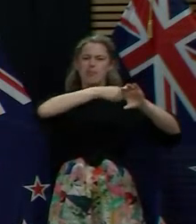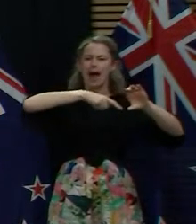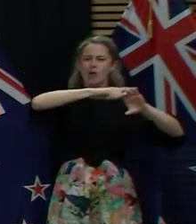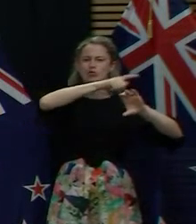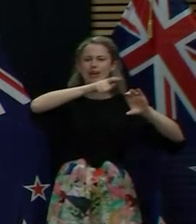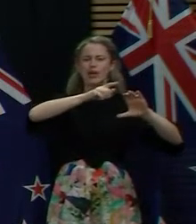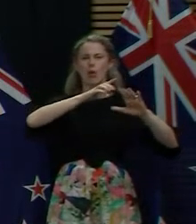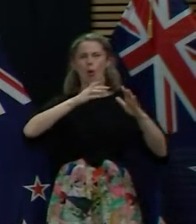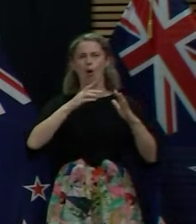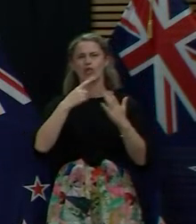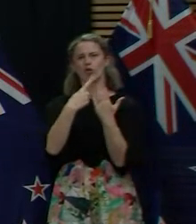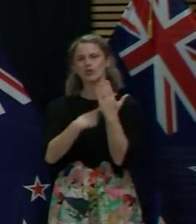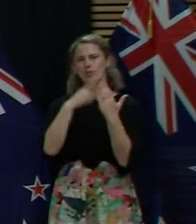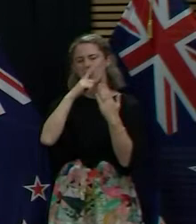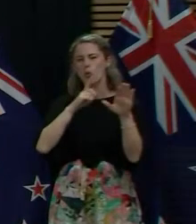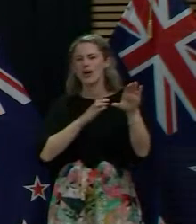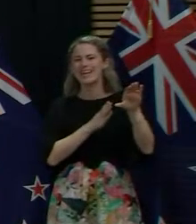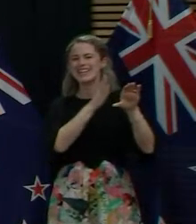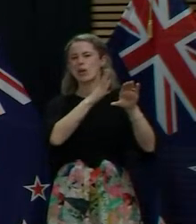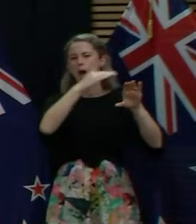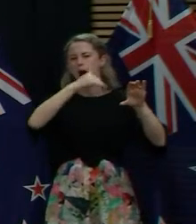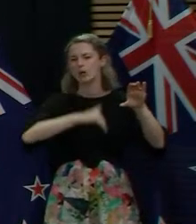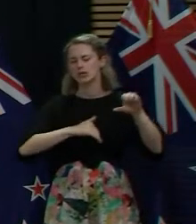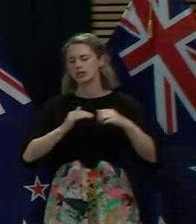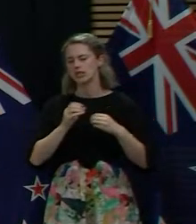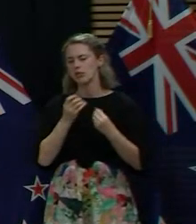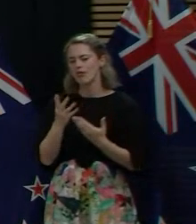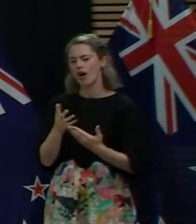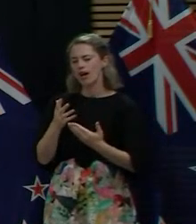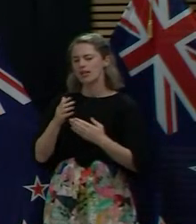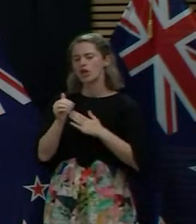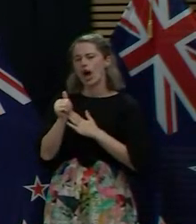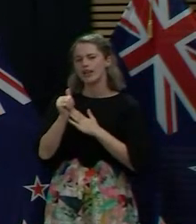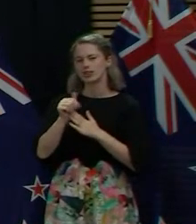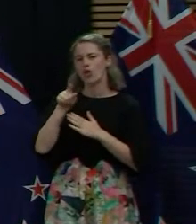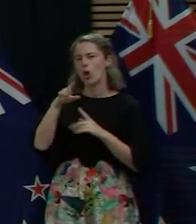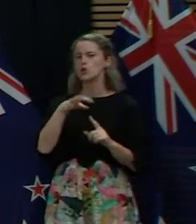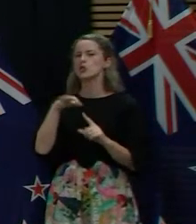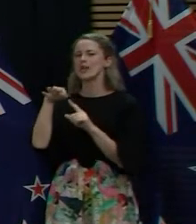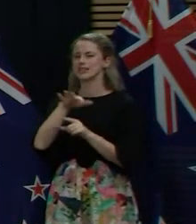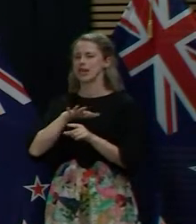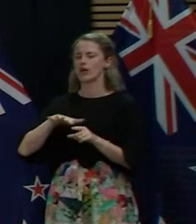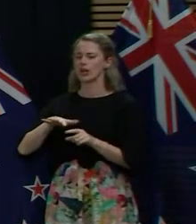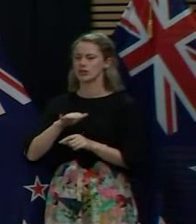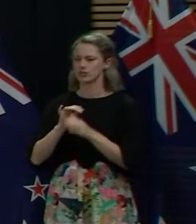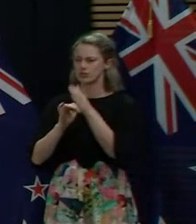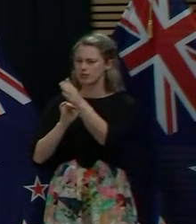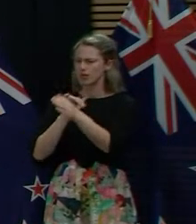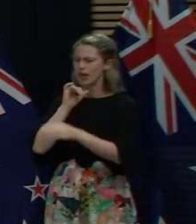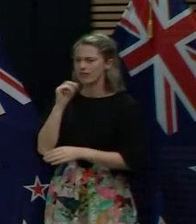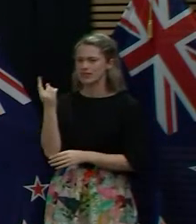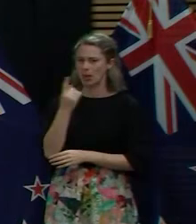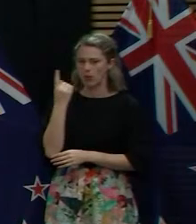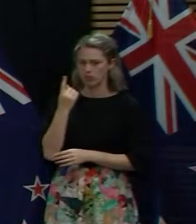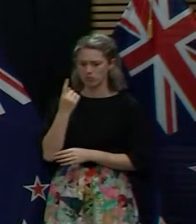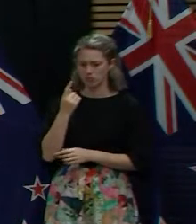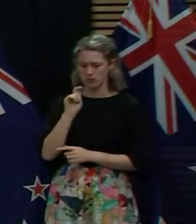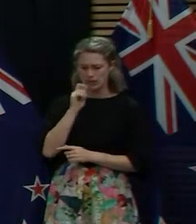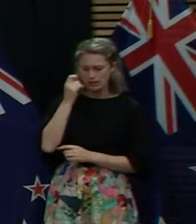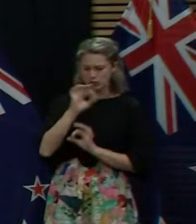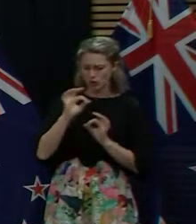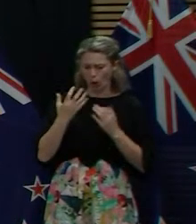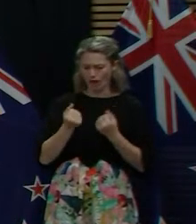a bit more guidance to some of those scenarios which are less likely but nonetheless impactful. If they had a negative COVID